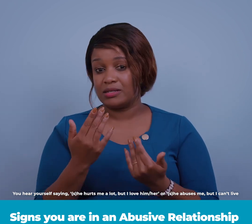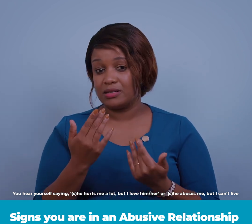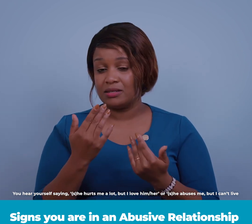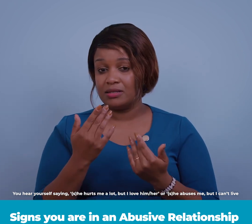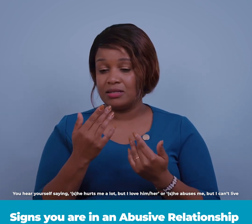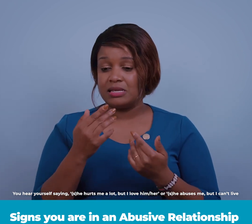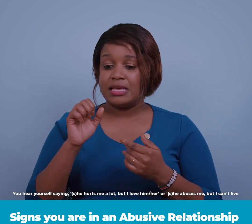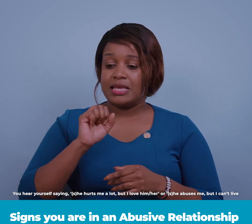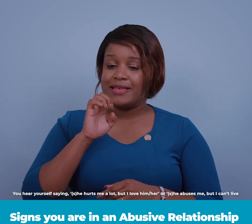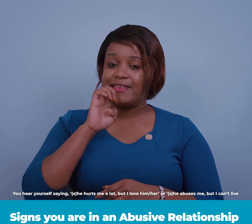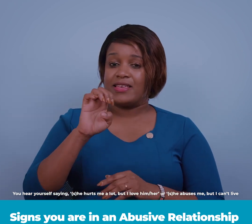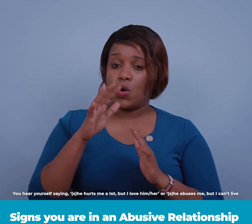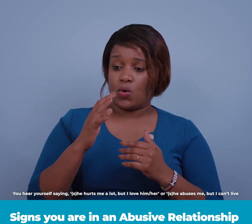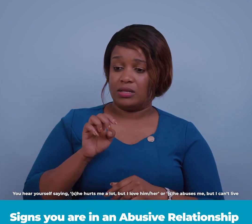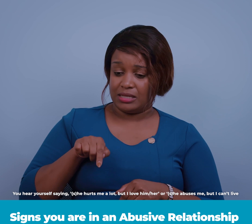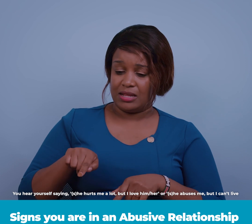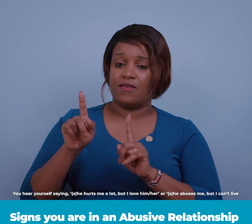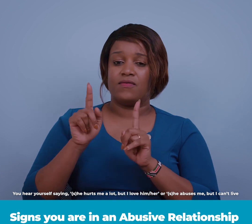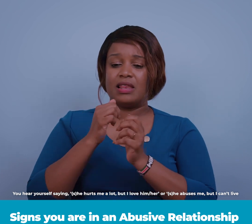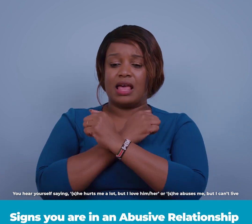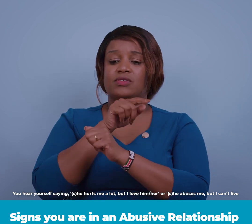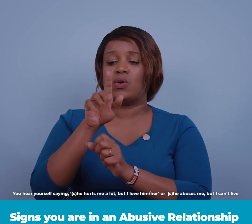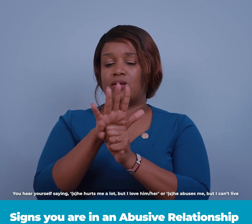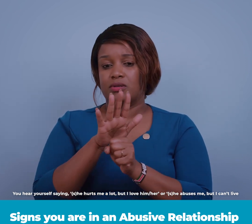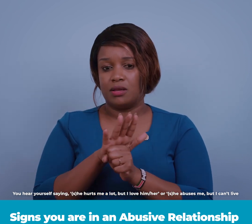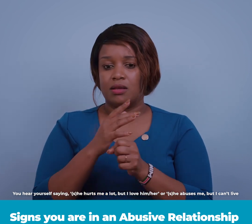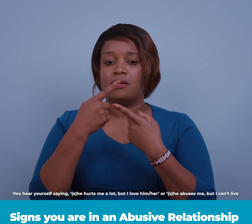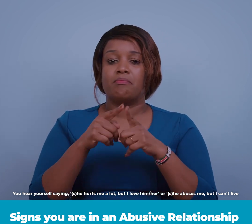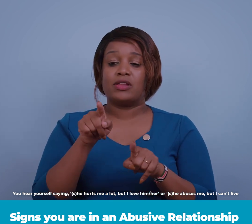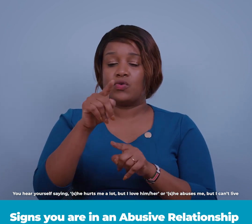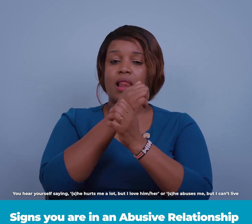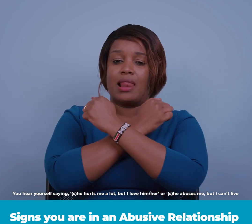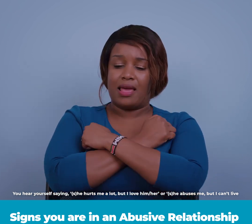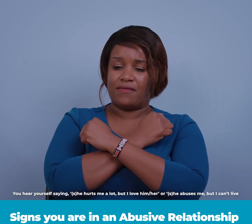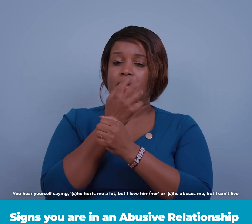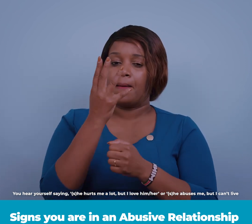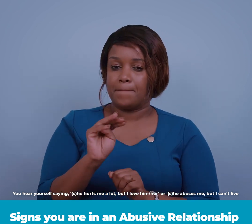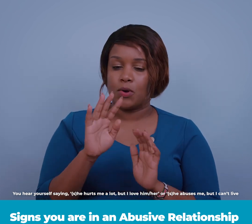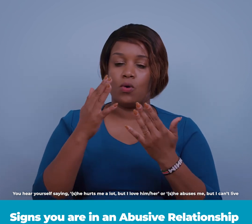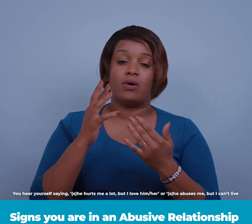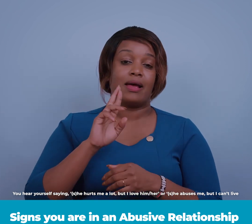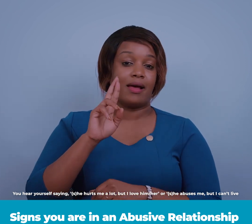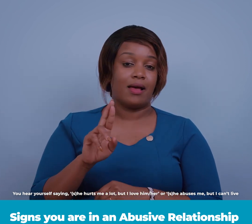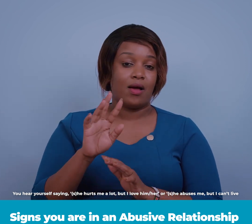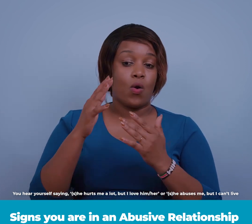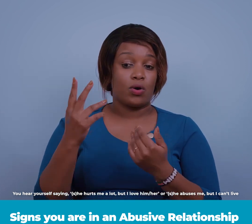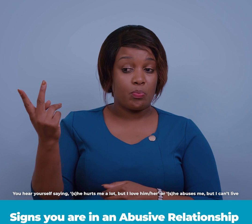she hurts me a lot, but I love him or her. Or he or she abuses